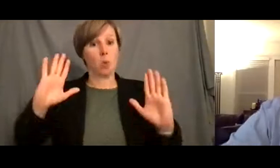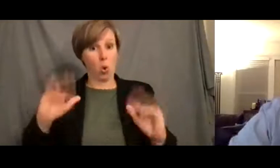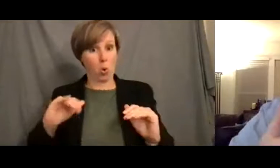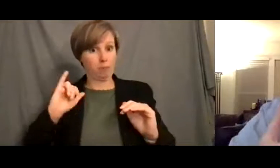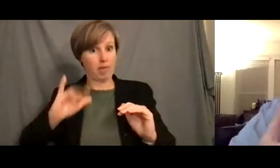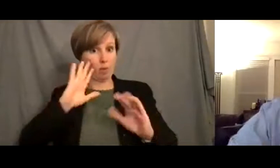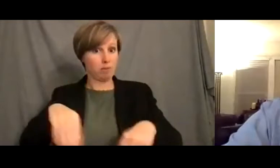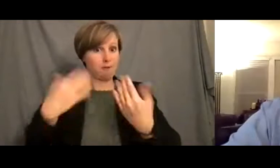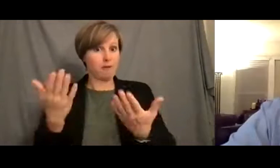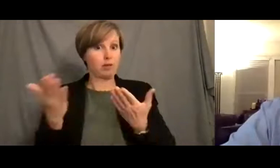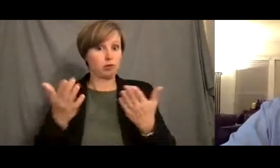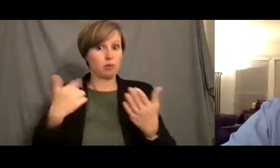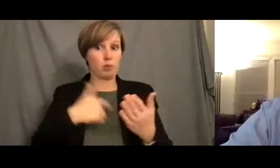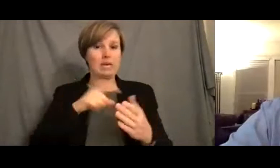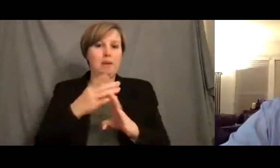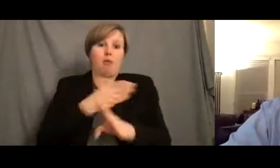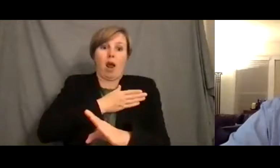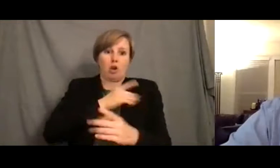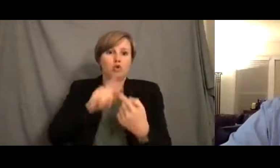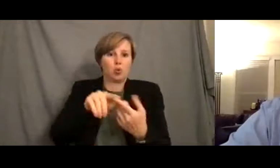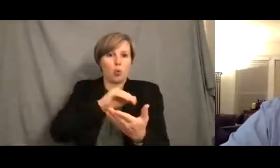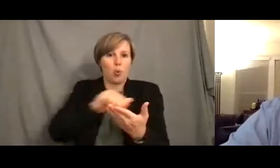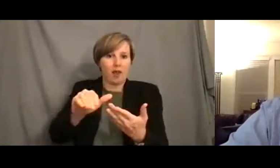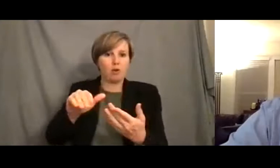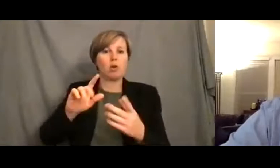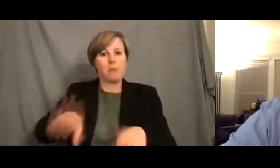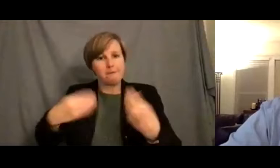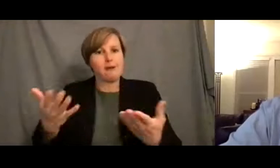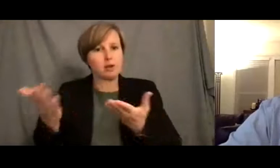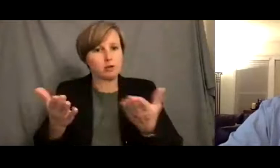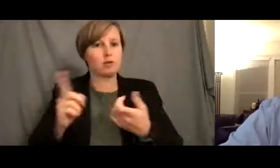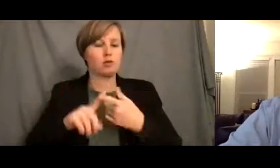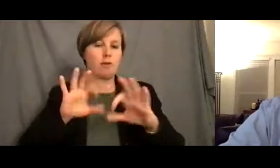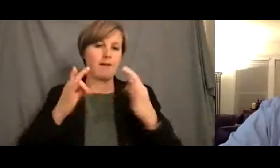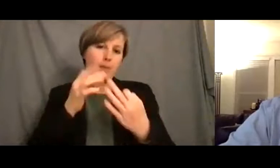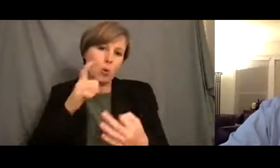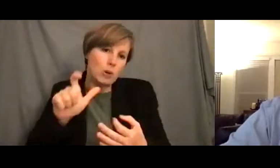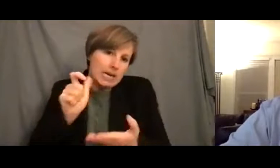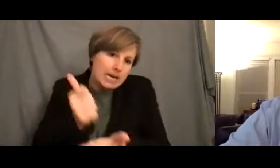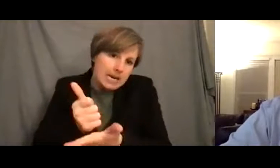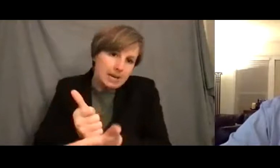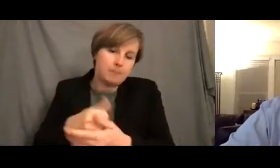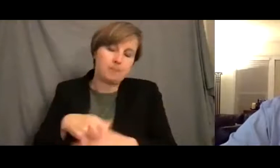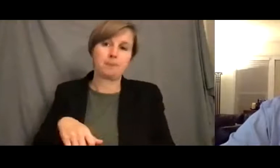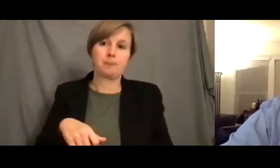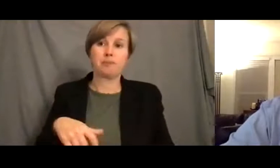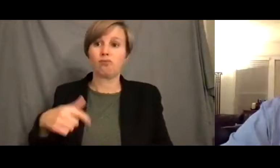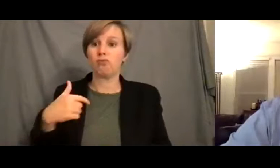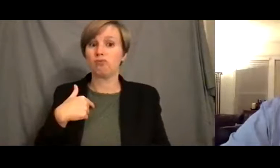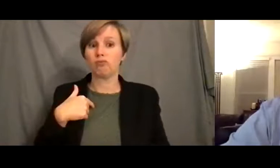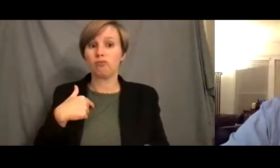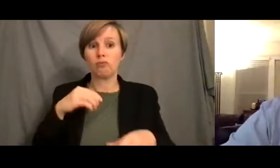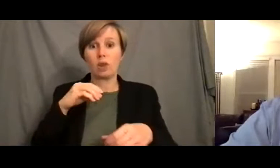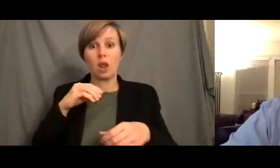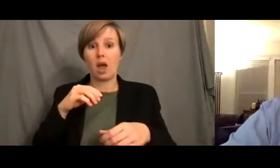that need to be prior to getting a waiver to the families that need it. So I'm in